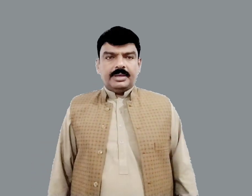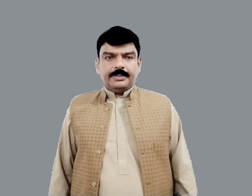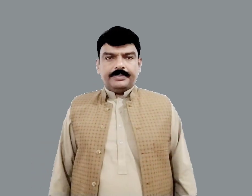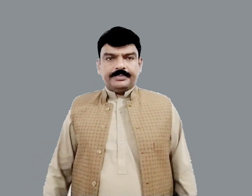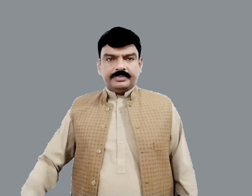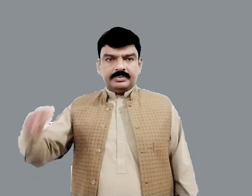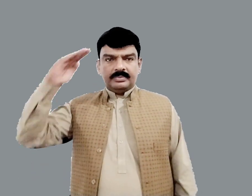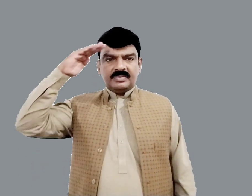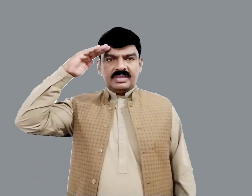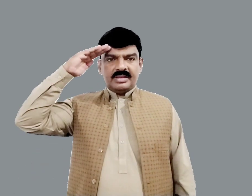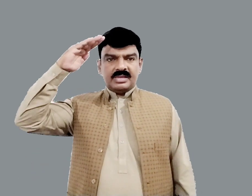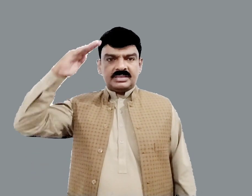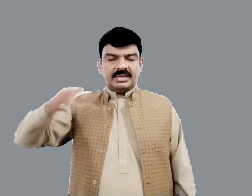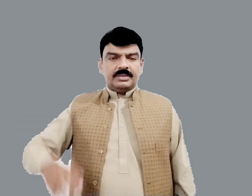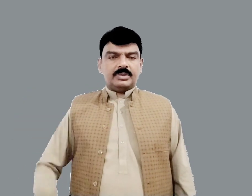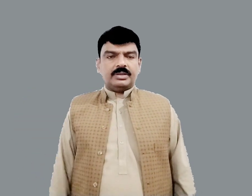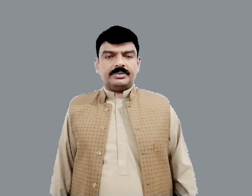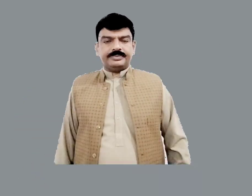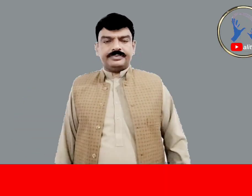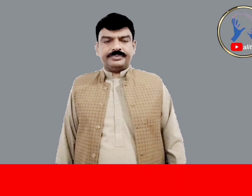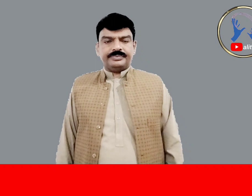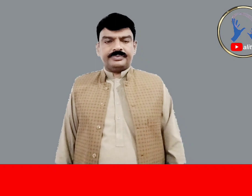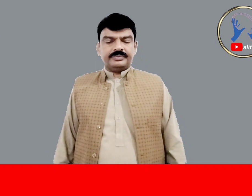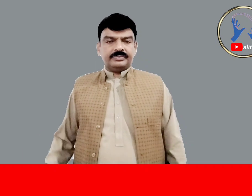Bismillahirrahmanirrahim. Assalamu alaikum.